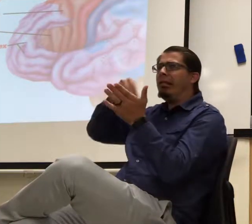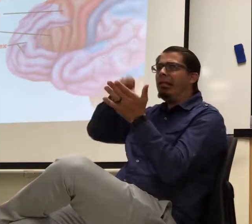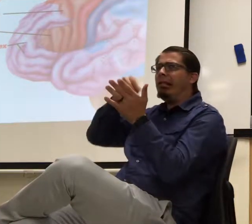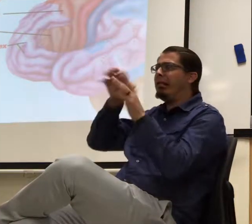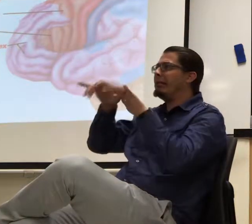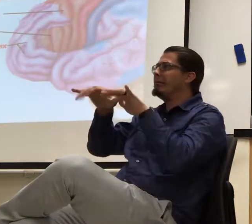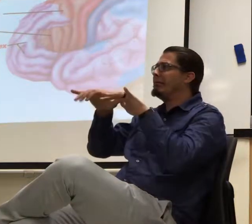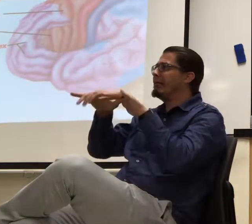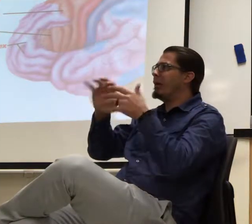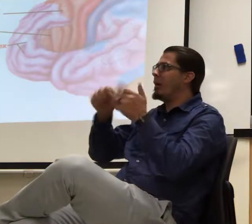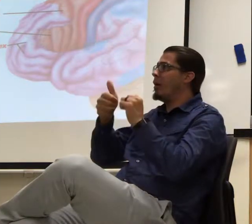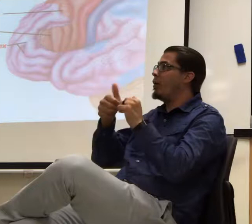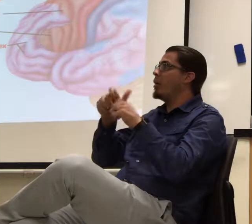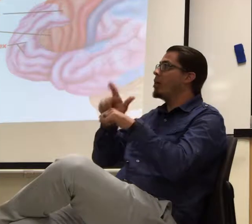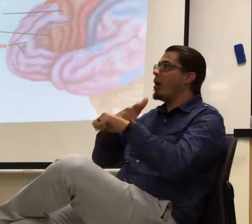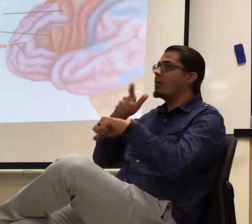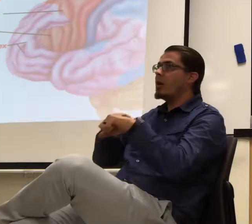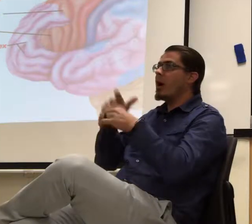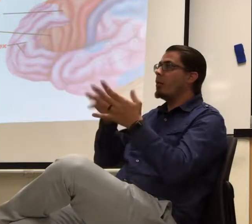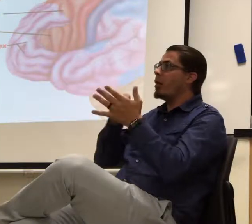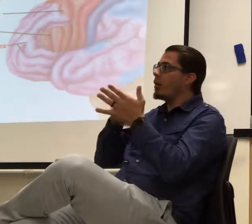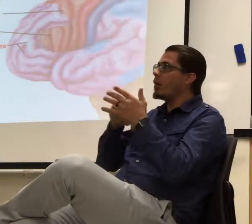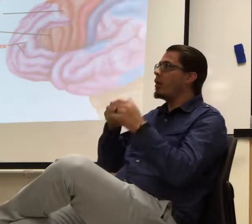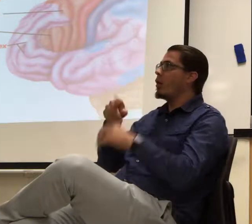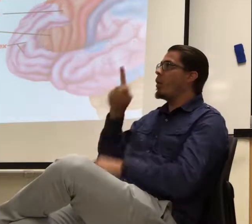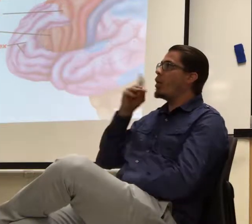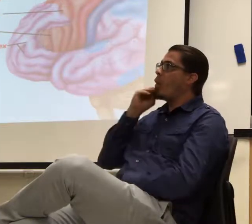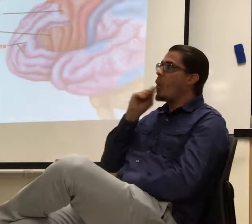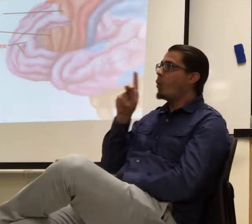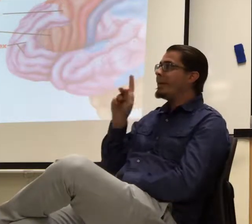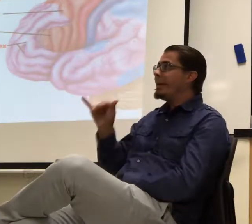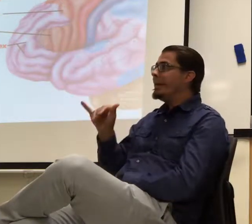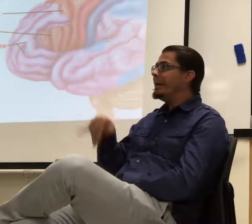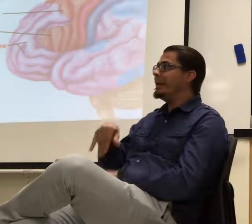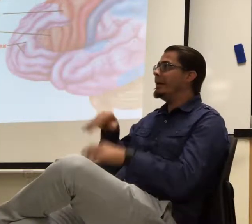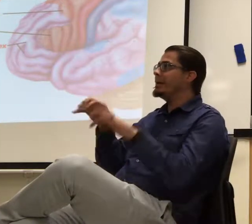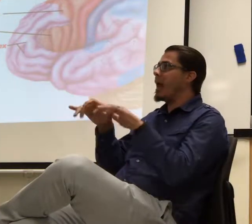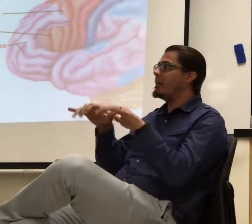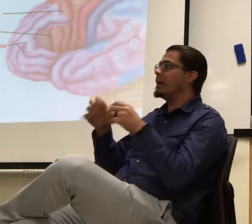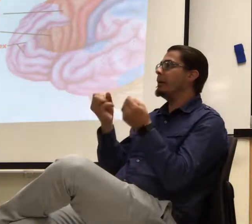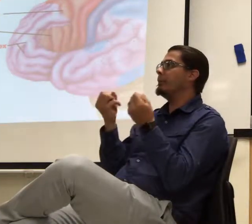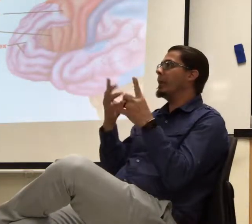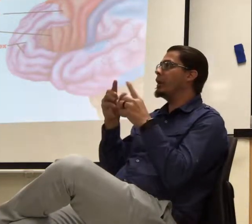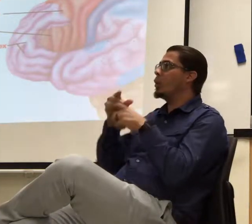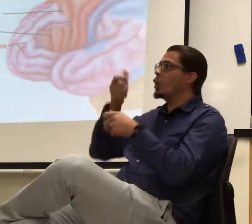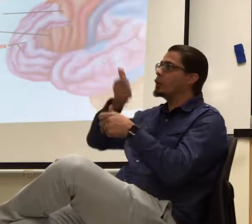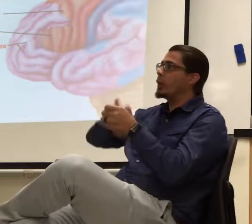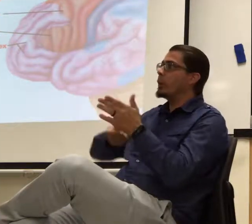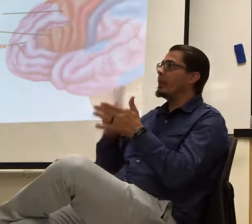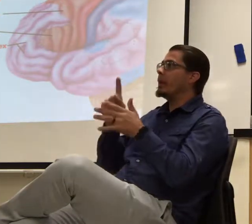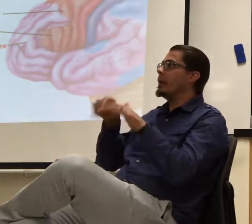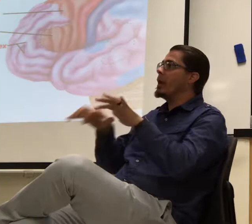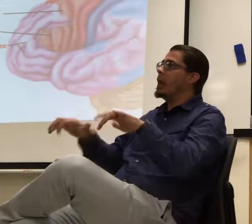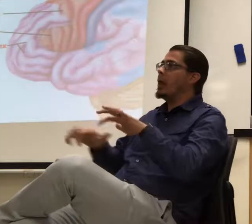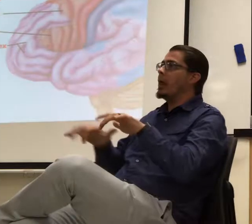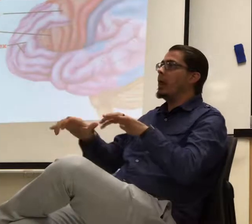type. It takes a long time where the home keys are and typing many words per minute.